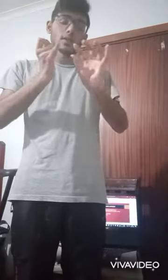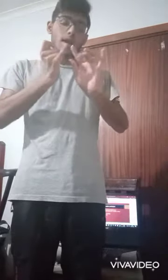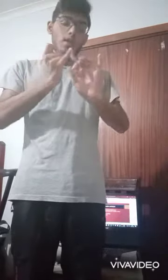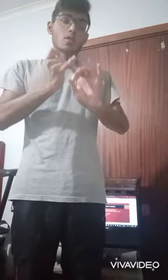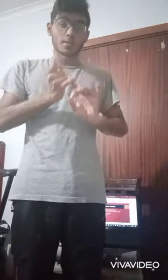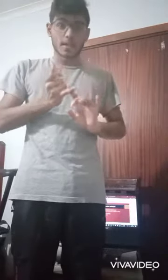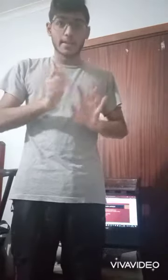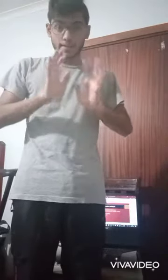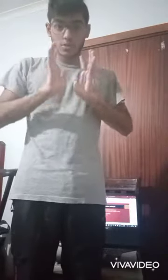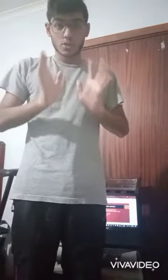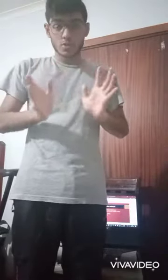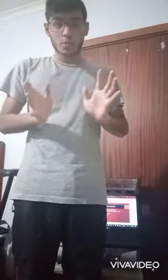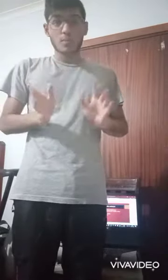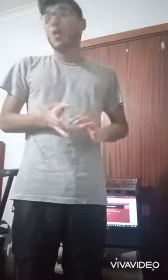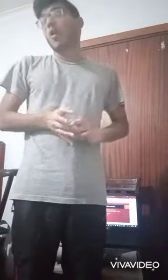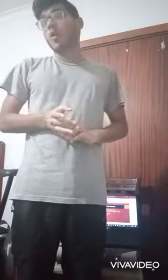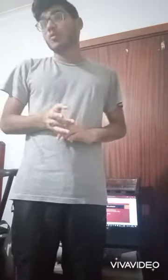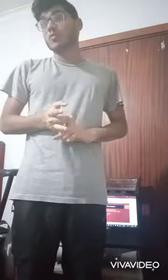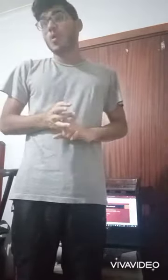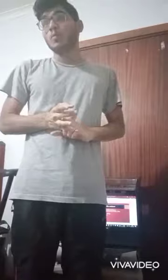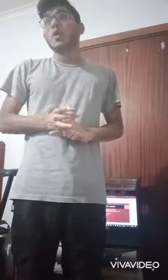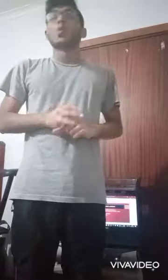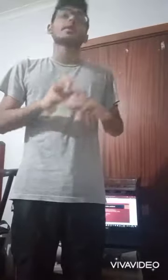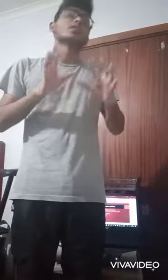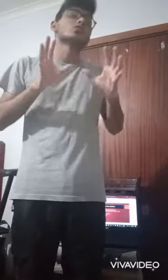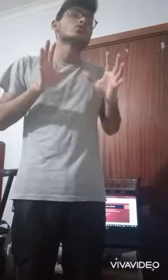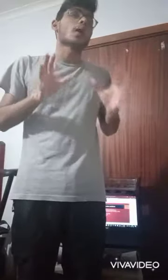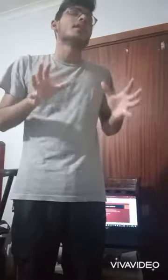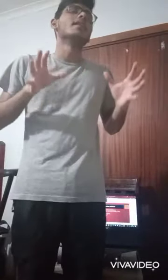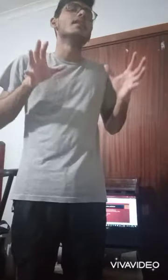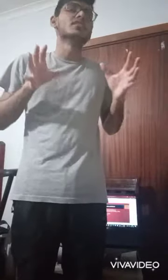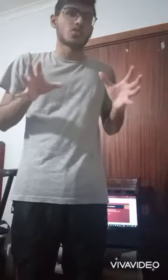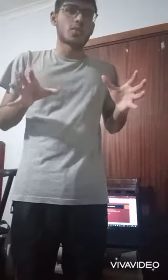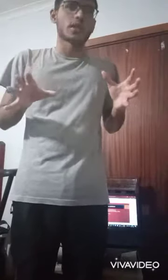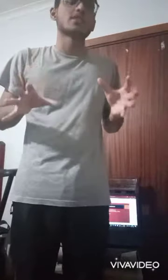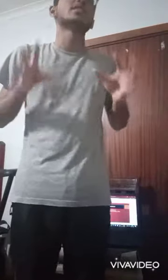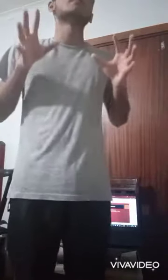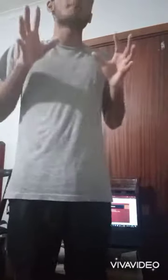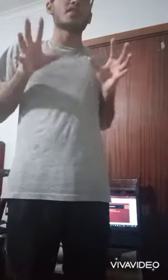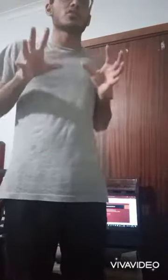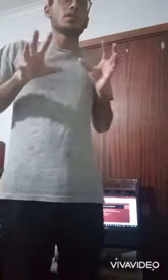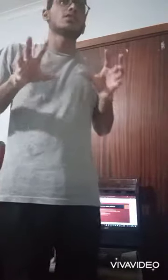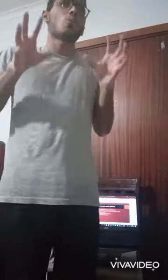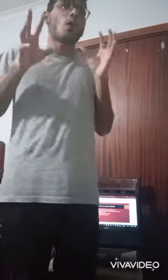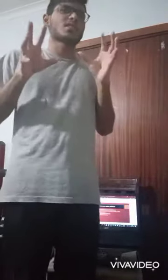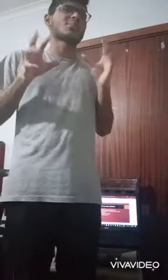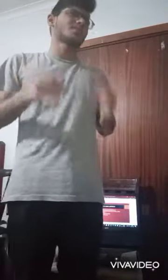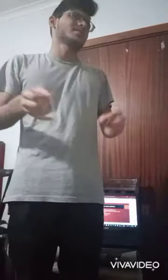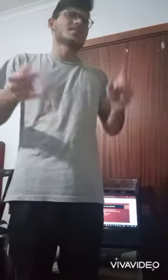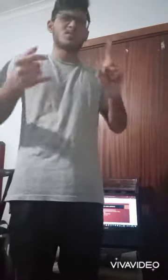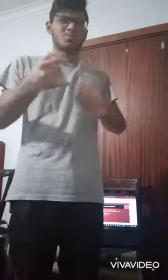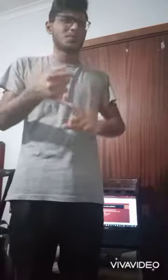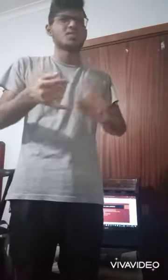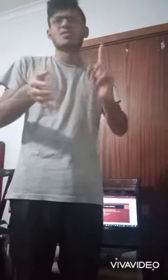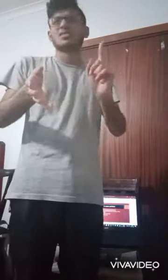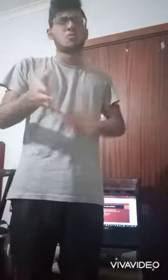can recycle in general. Also, we can stop littering, especially in water bodies such as beaches and rivers